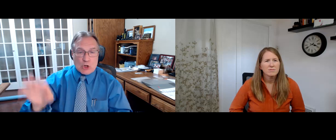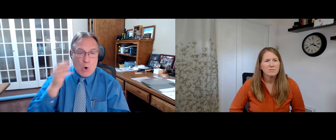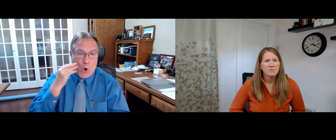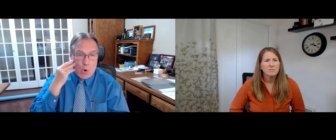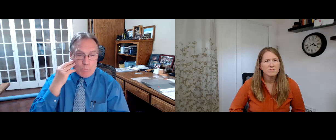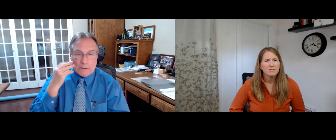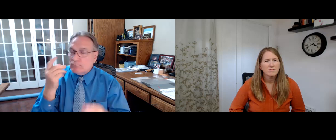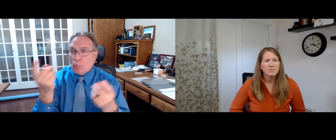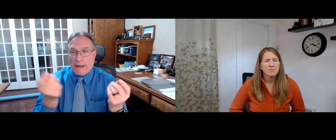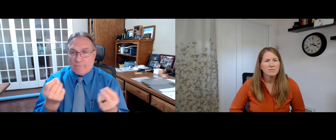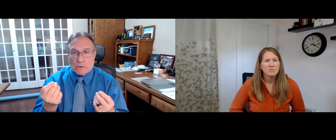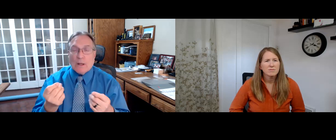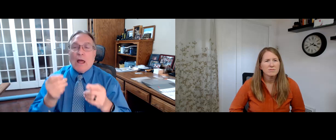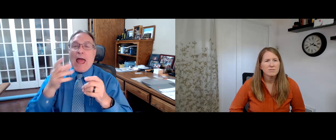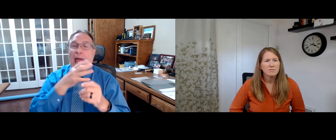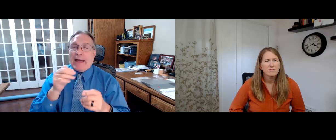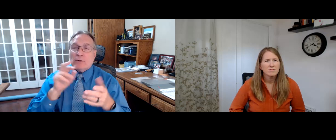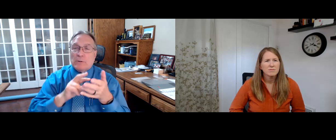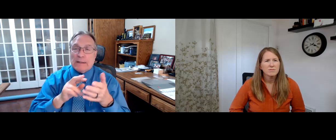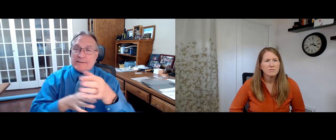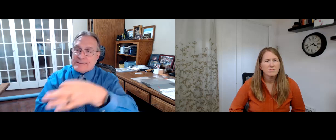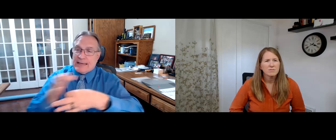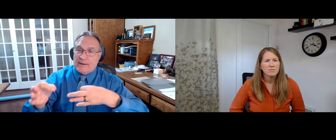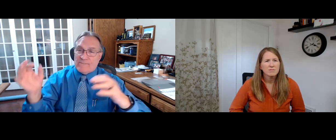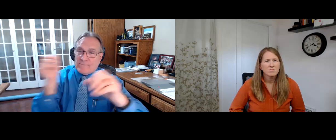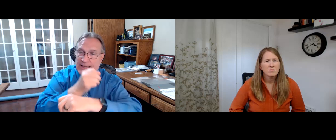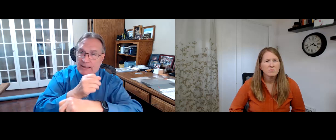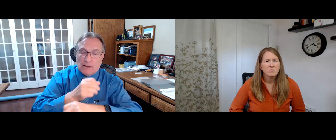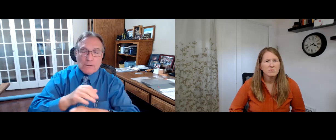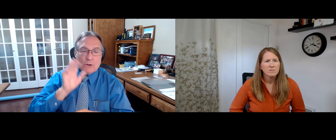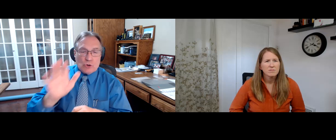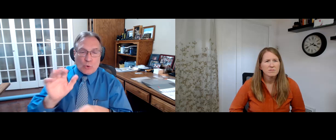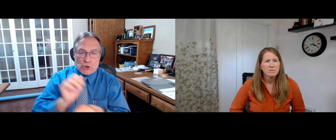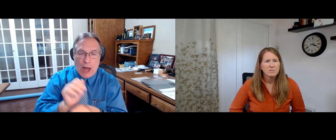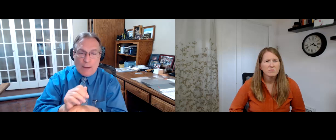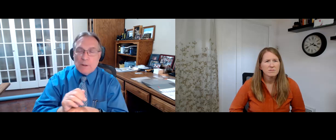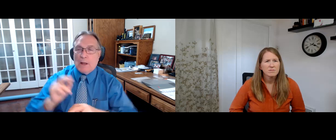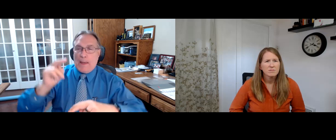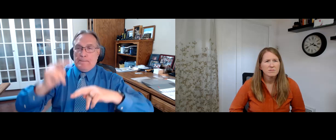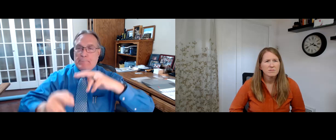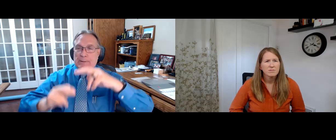go home, whatever. And instead of fighting your job,